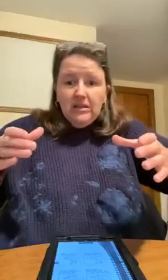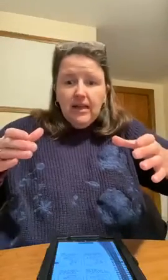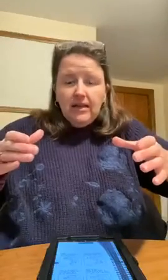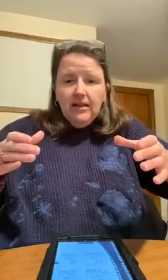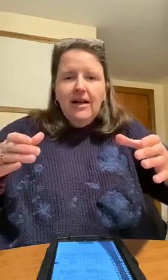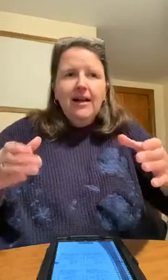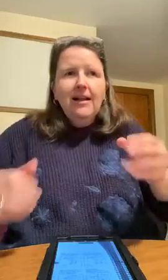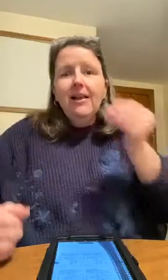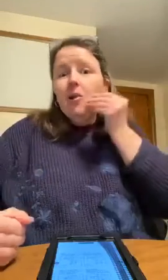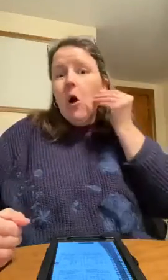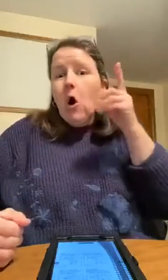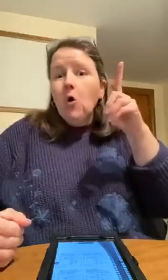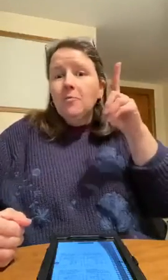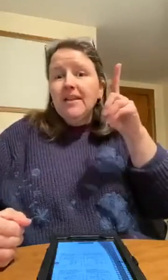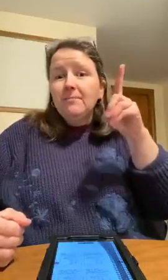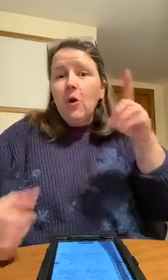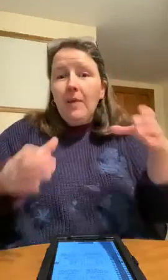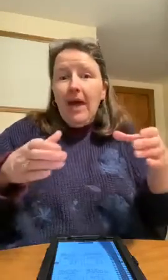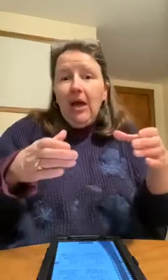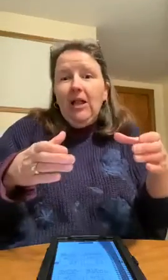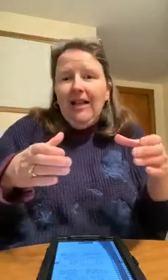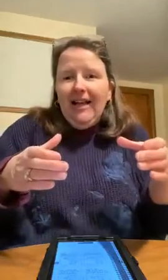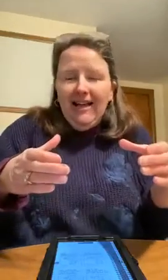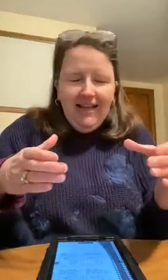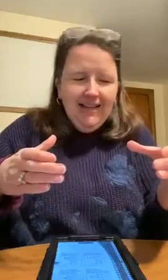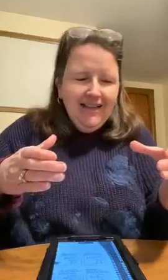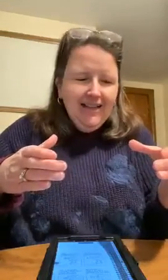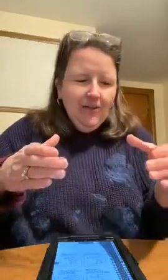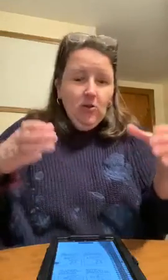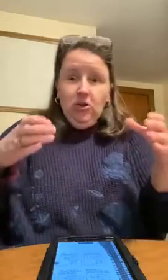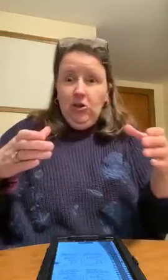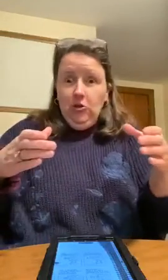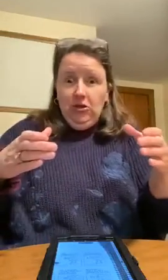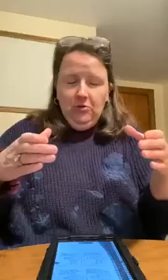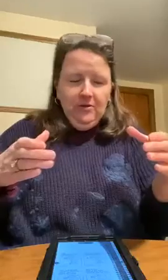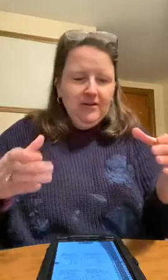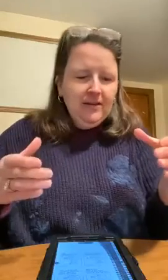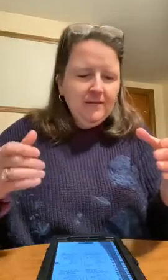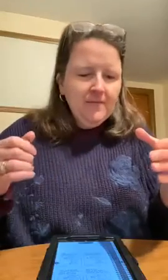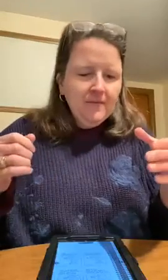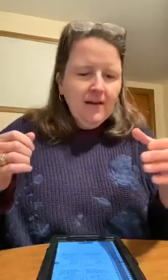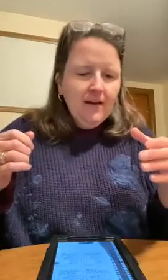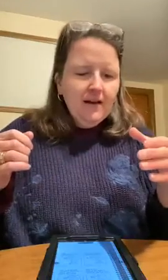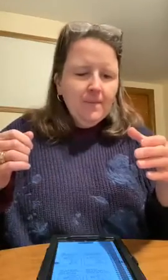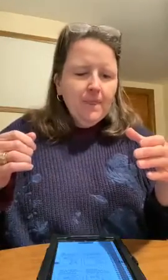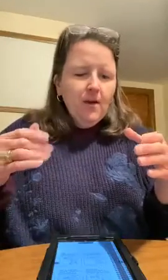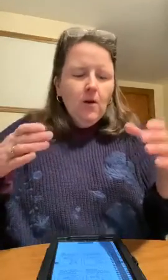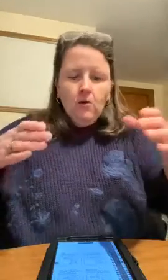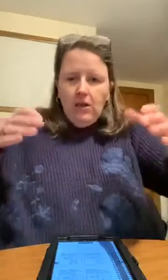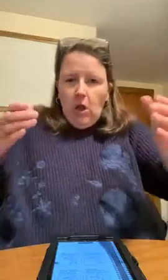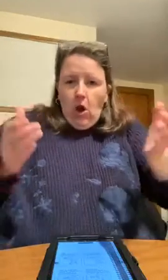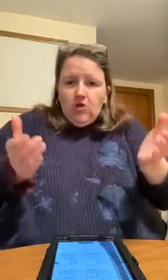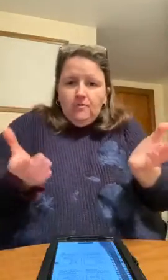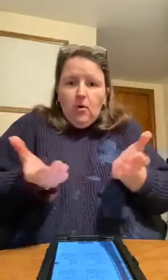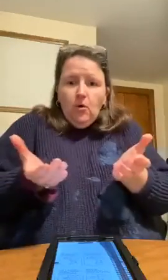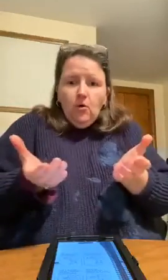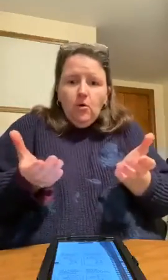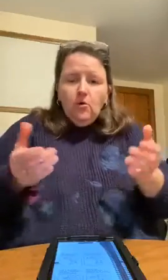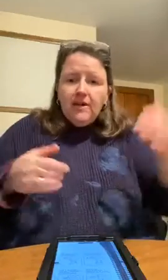a Home Depot pail. Those huge ones, you know. Or a large bowl, or even like